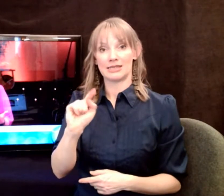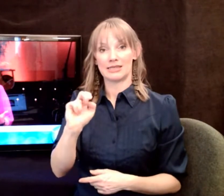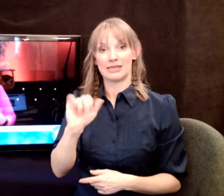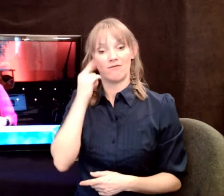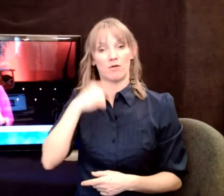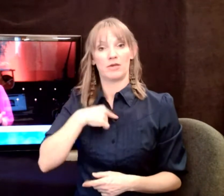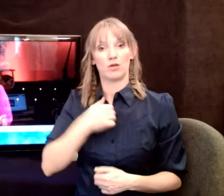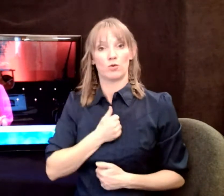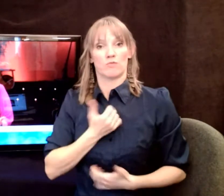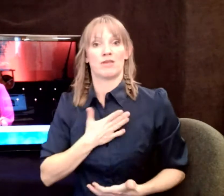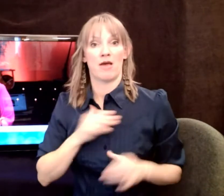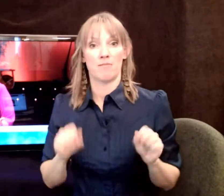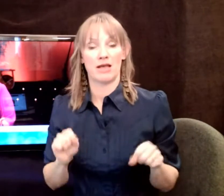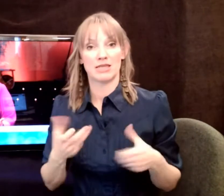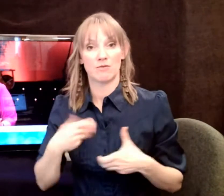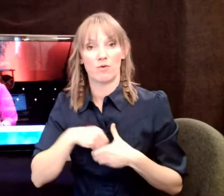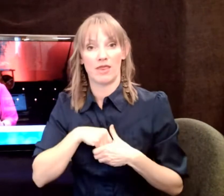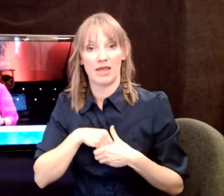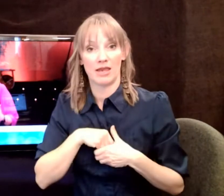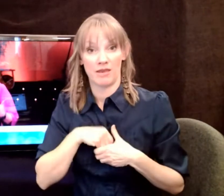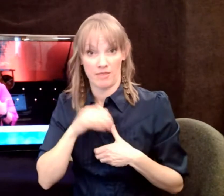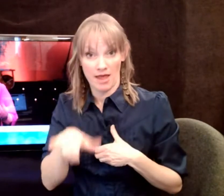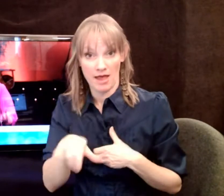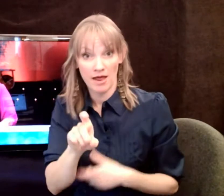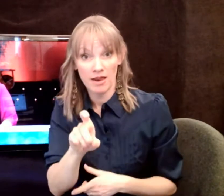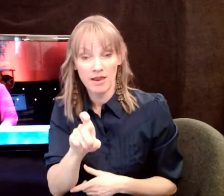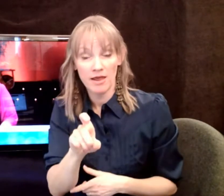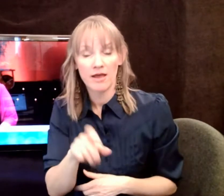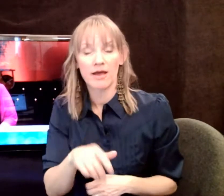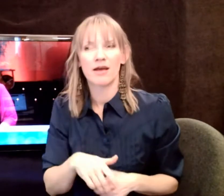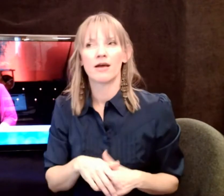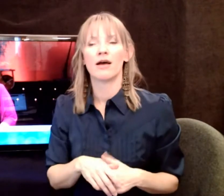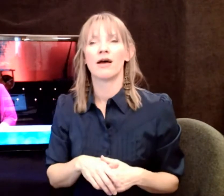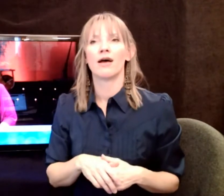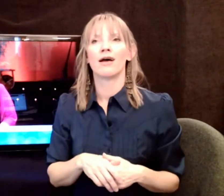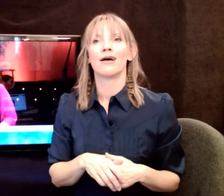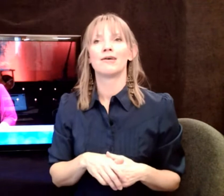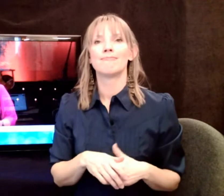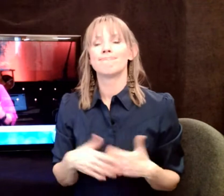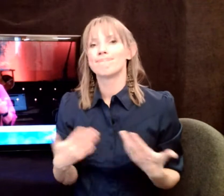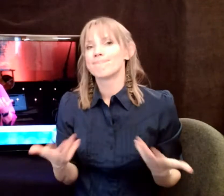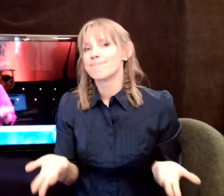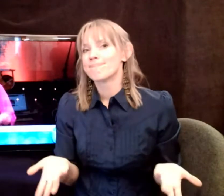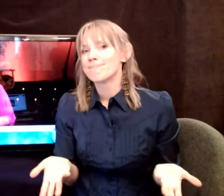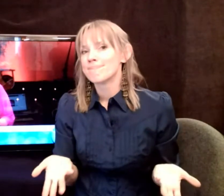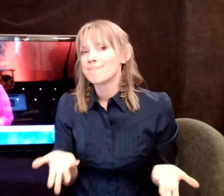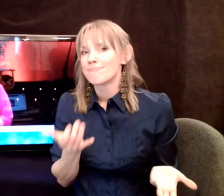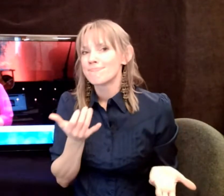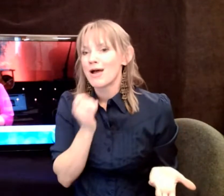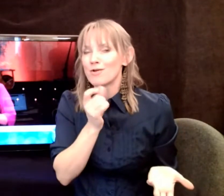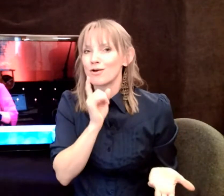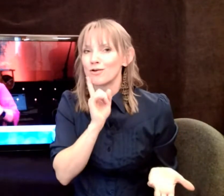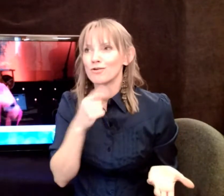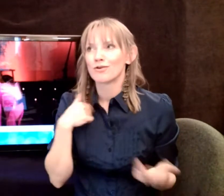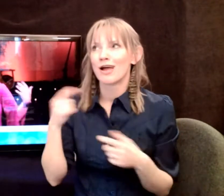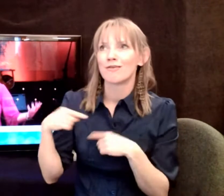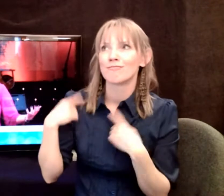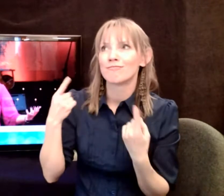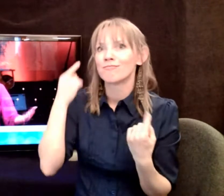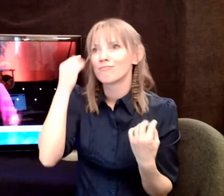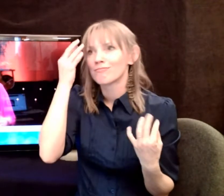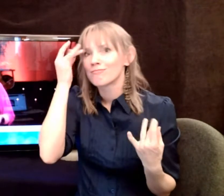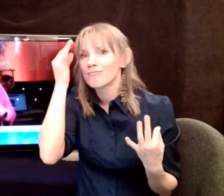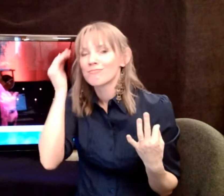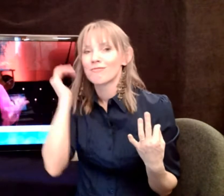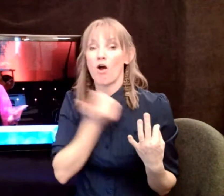me? Is that what it is? And so I'm not sure, as I've pondered it these many years, if our